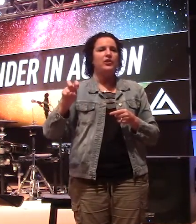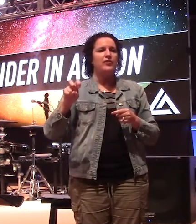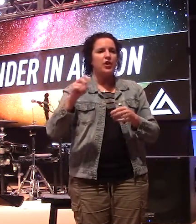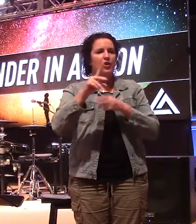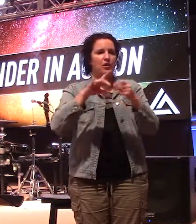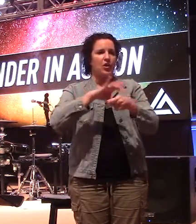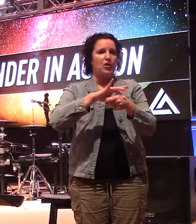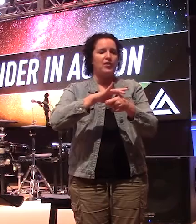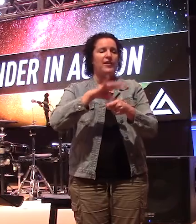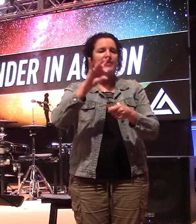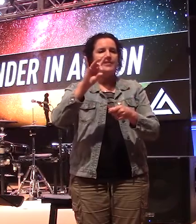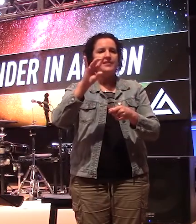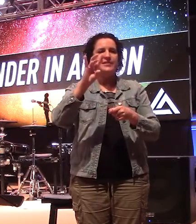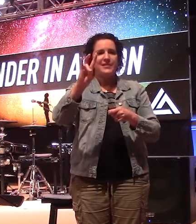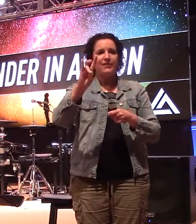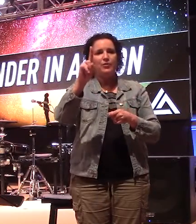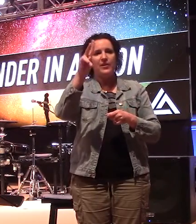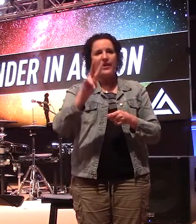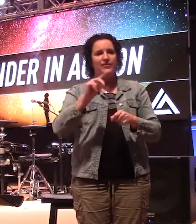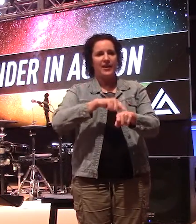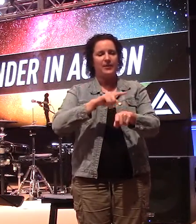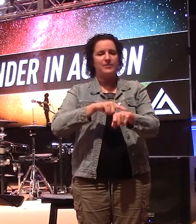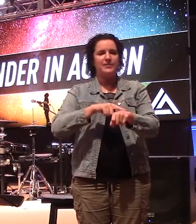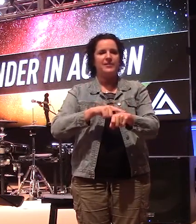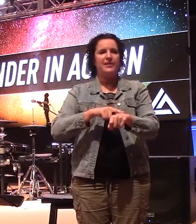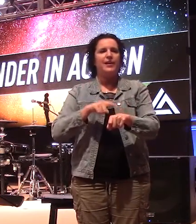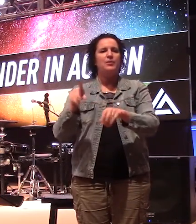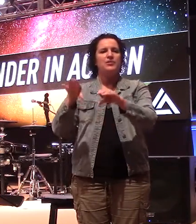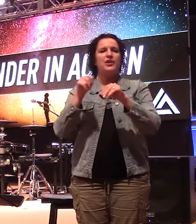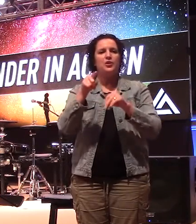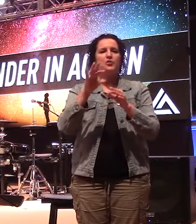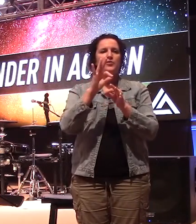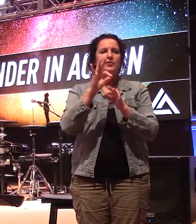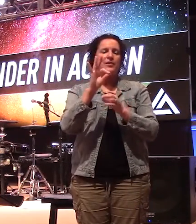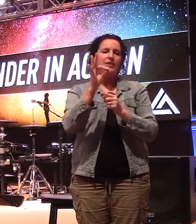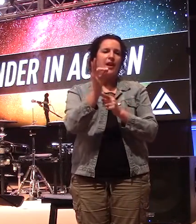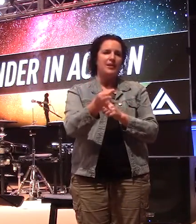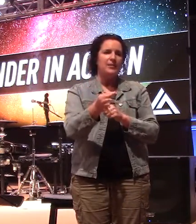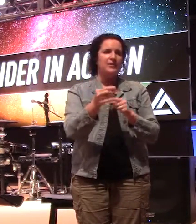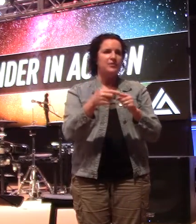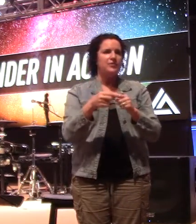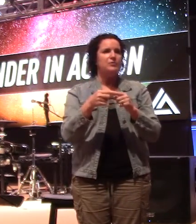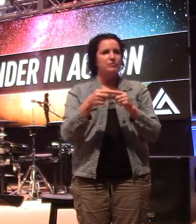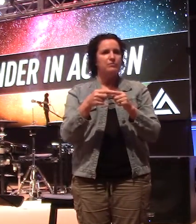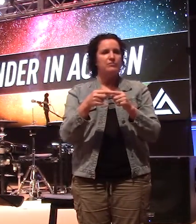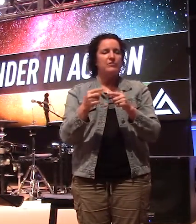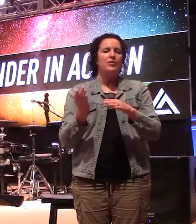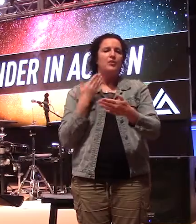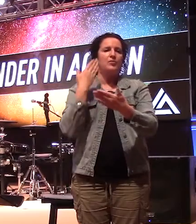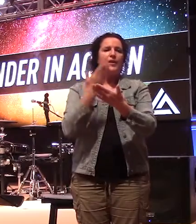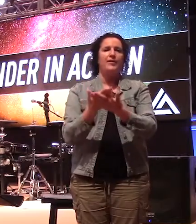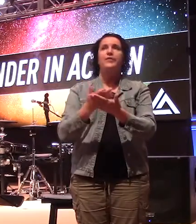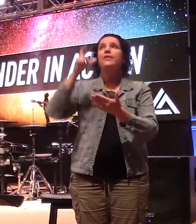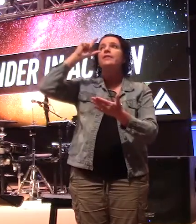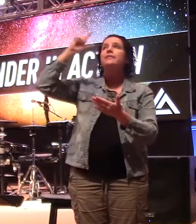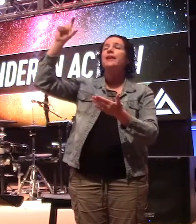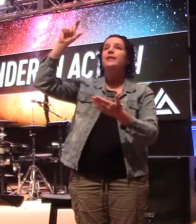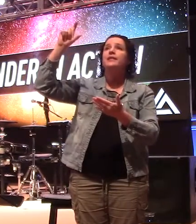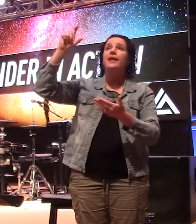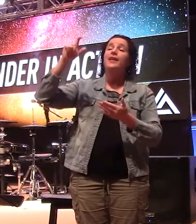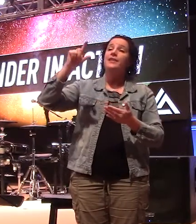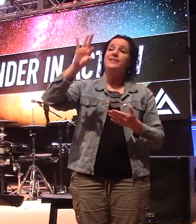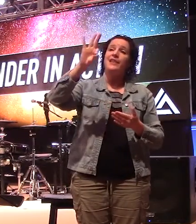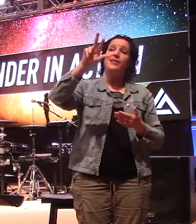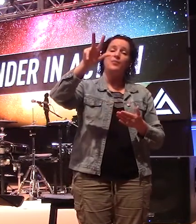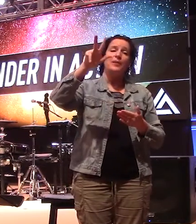that quick. At the speed of light, it takes you about 9 minutes to get to the sun. It's 93 million